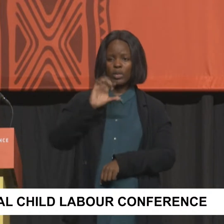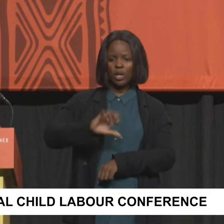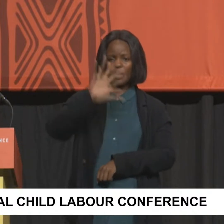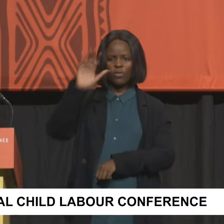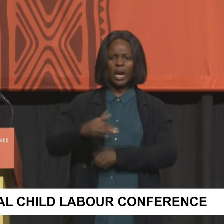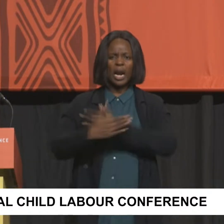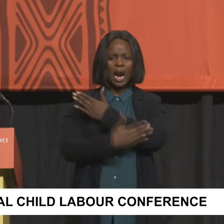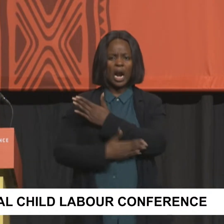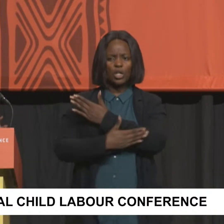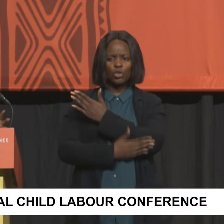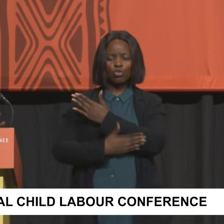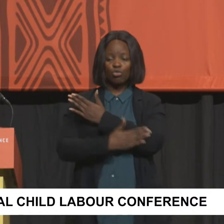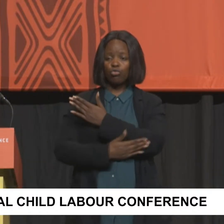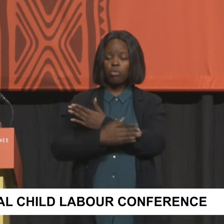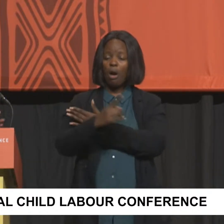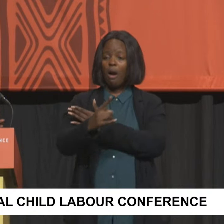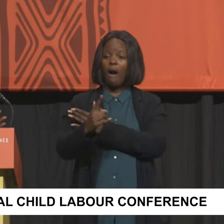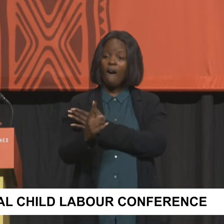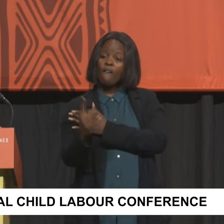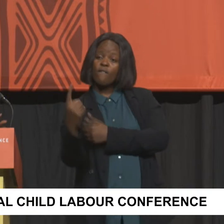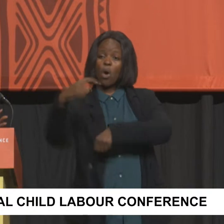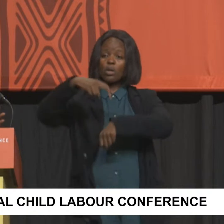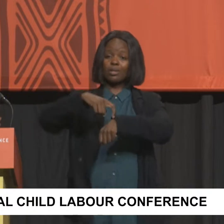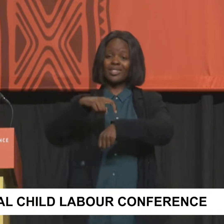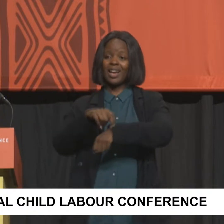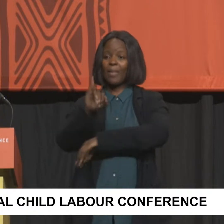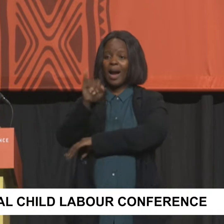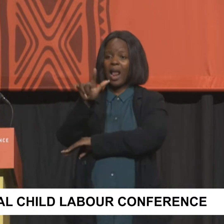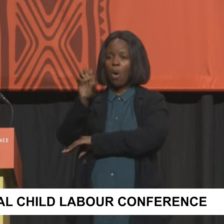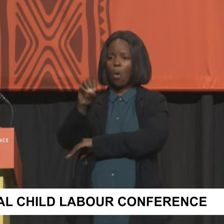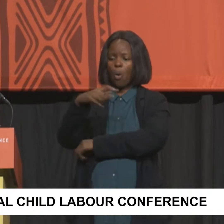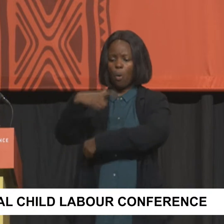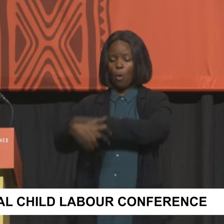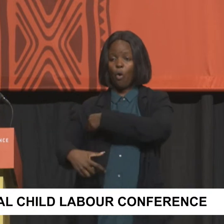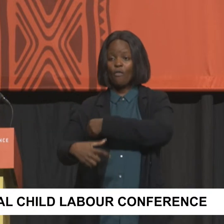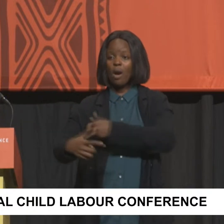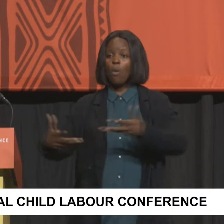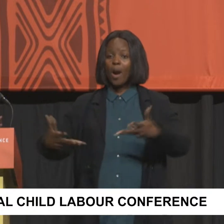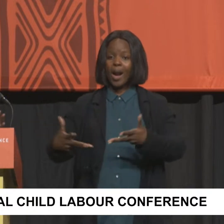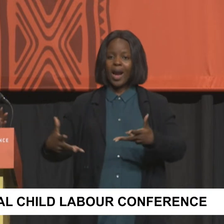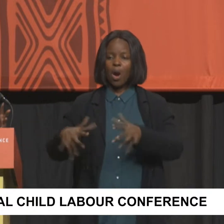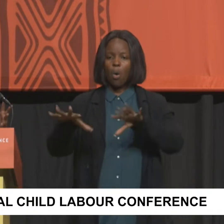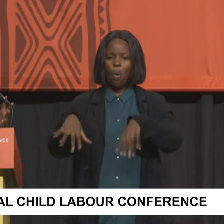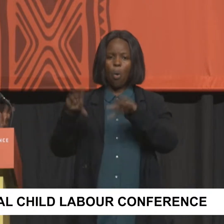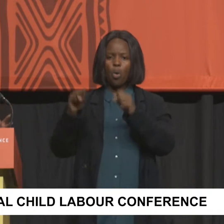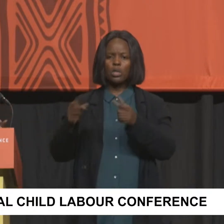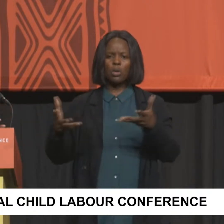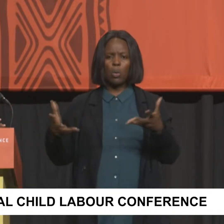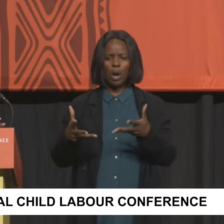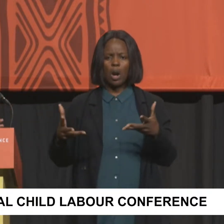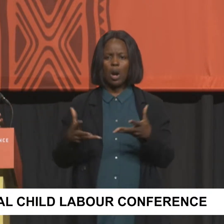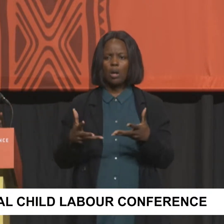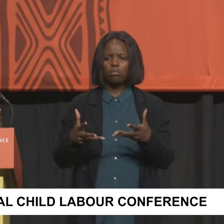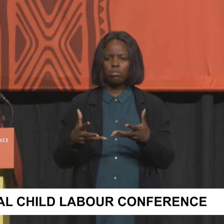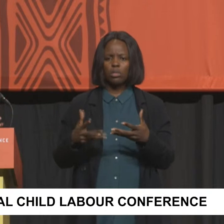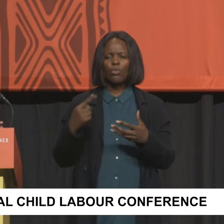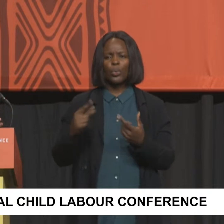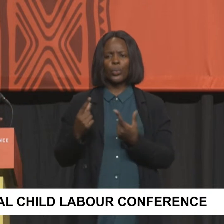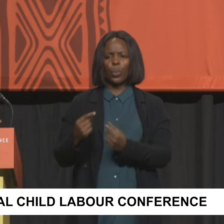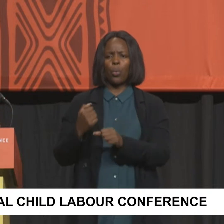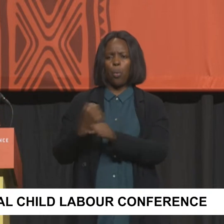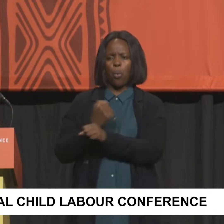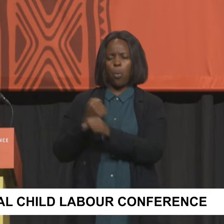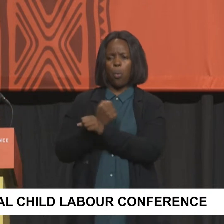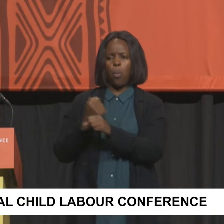is the first of the 5 ILO conferences that have been established to work towards